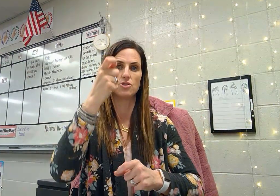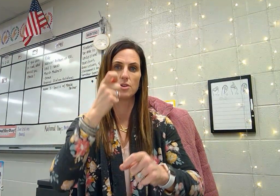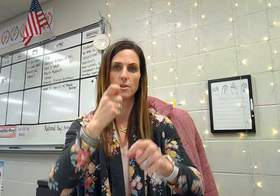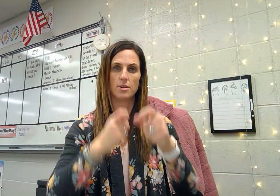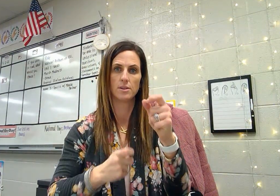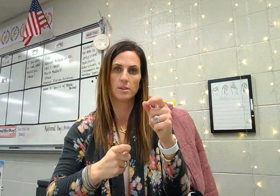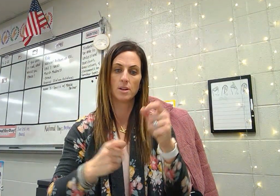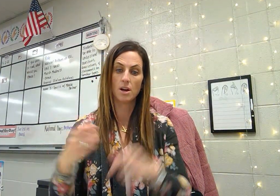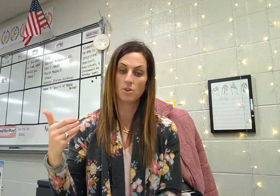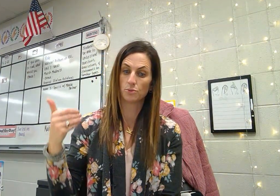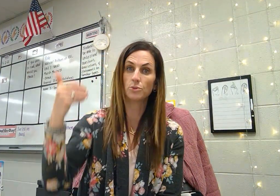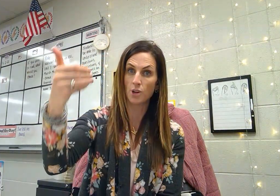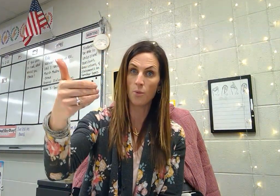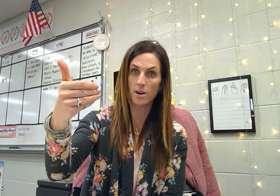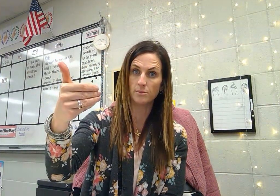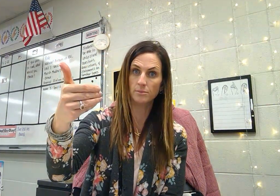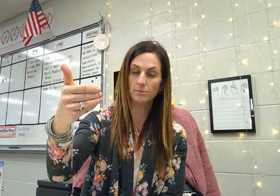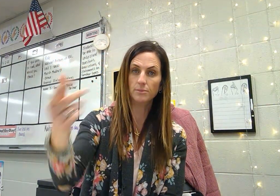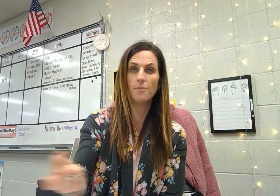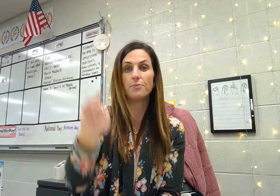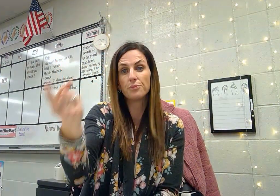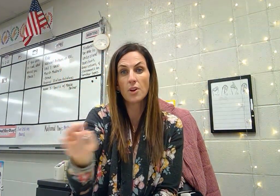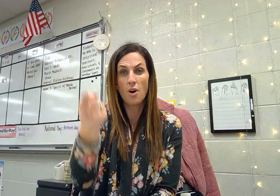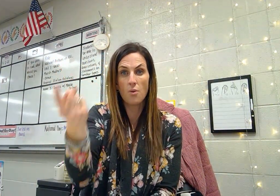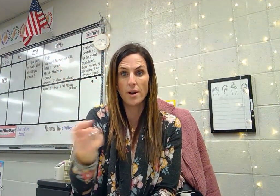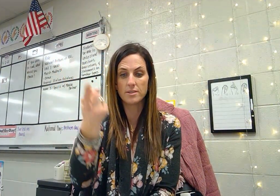exchange, go on, always,